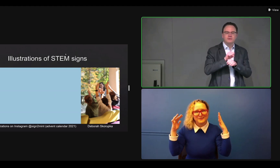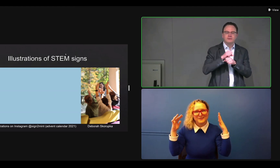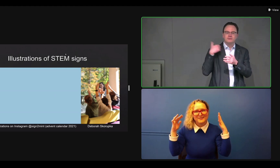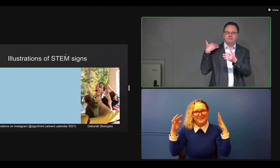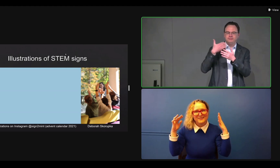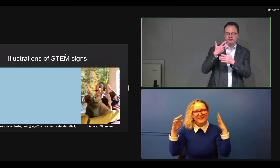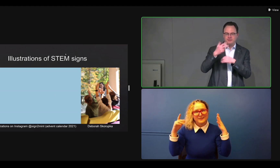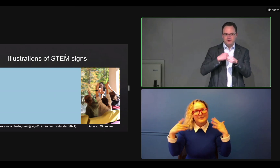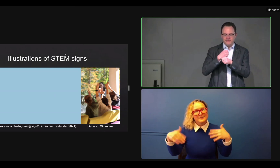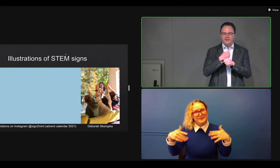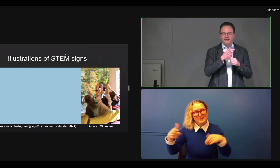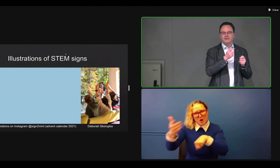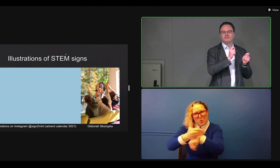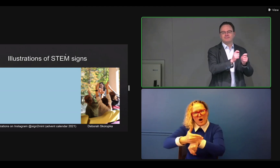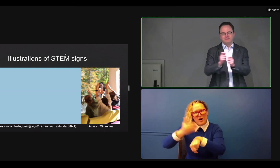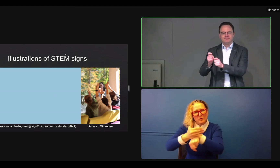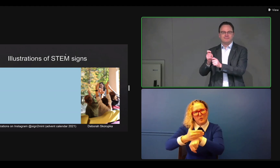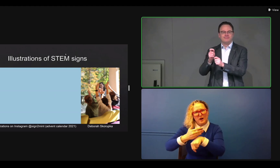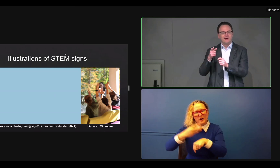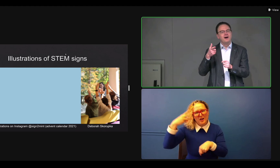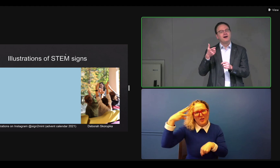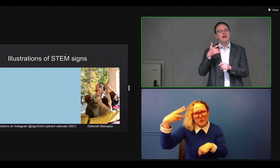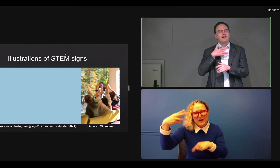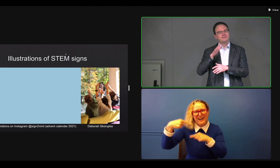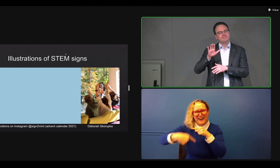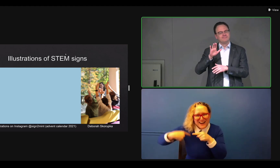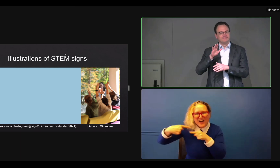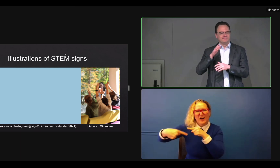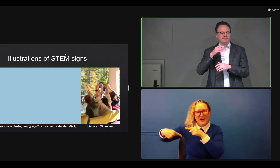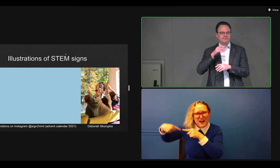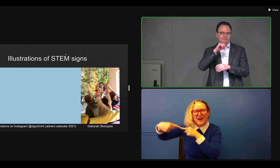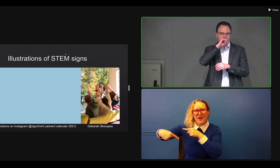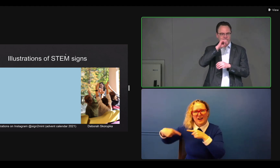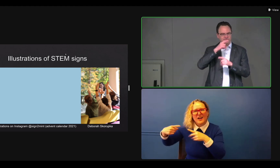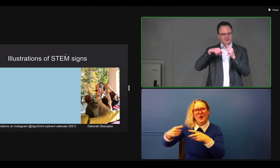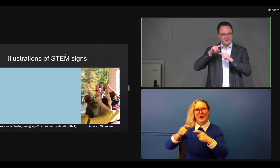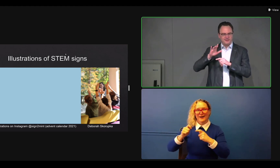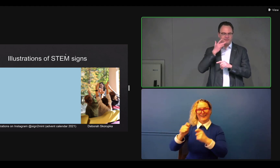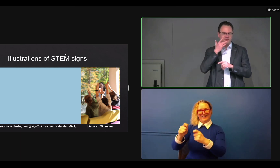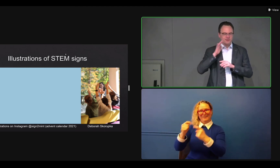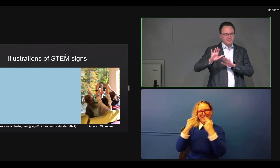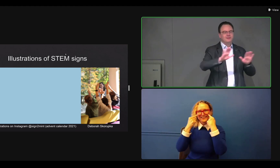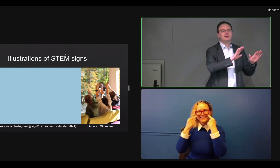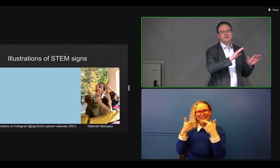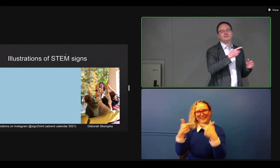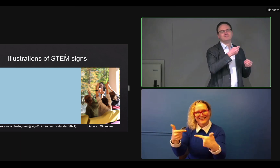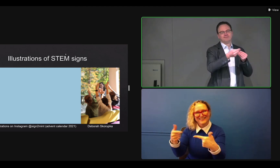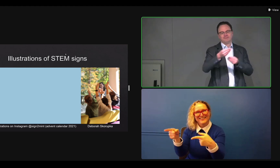All right, so that was a series of illustrations that I think gives you a sense of some of the work product that we